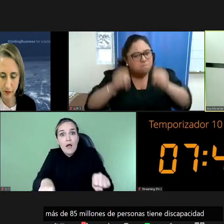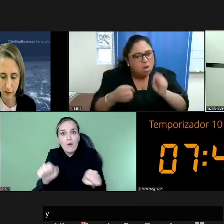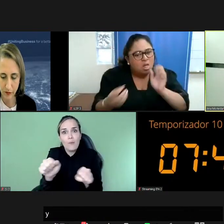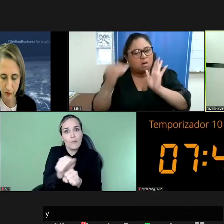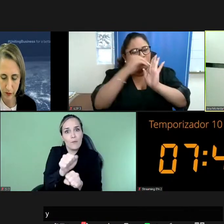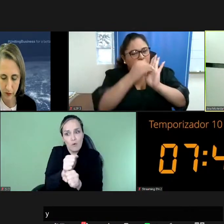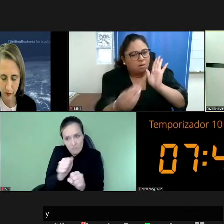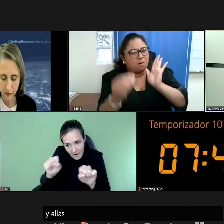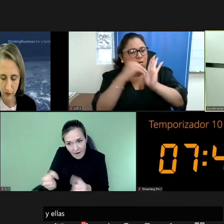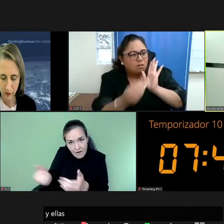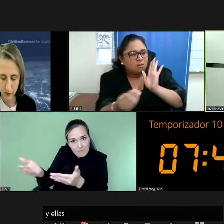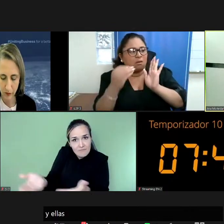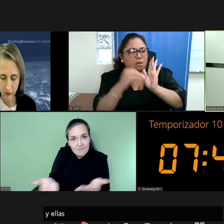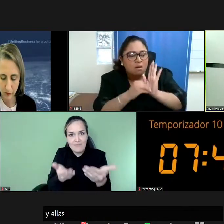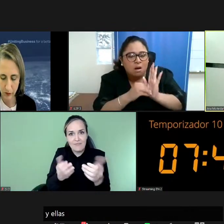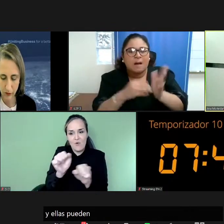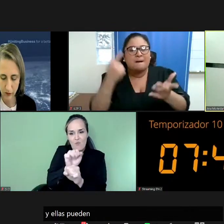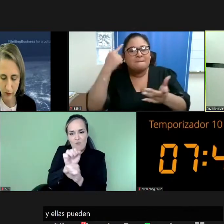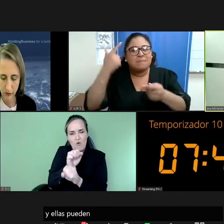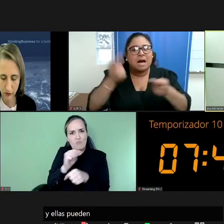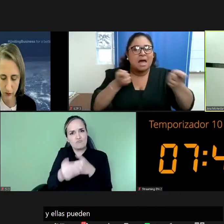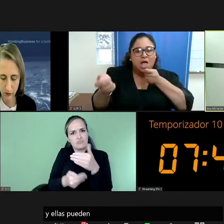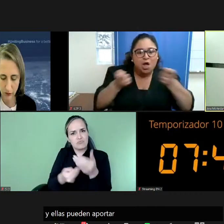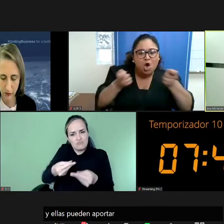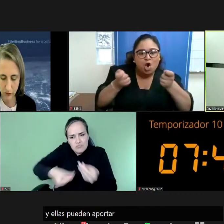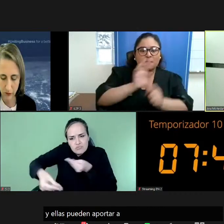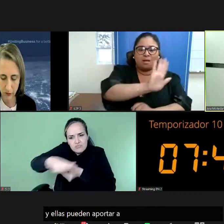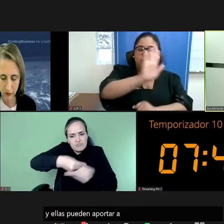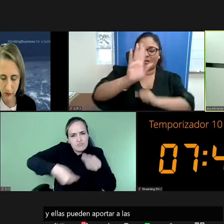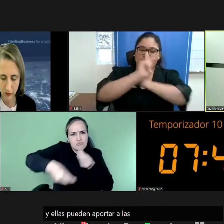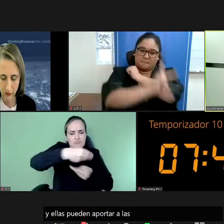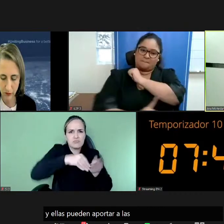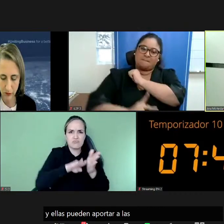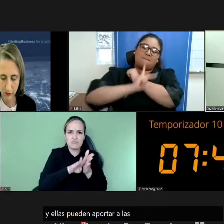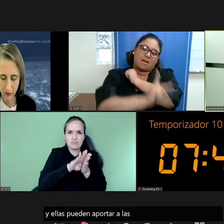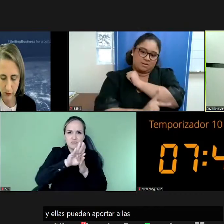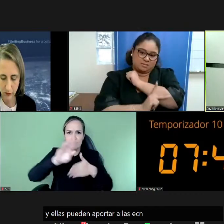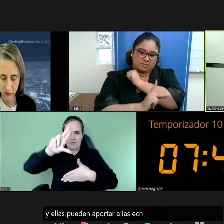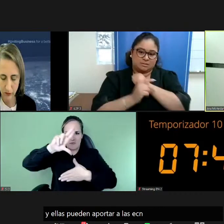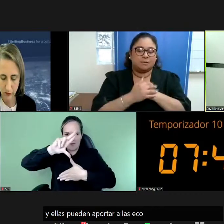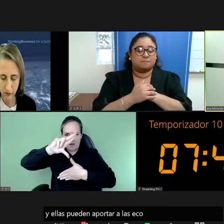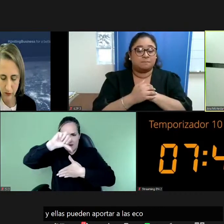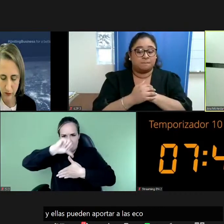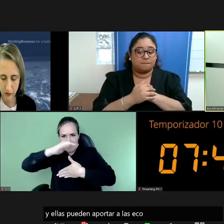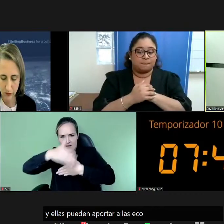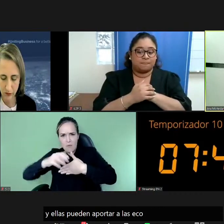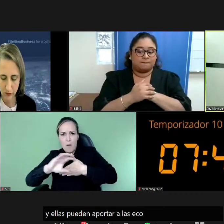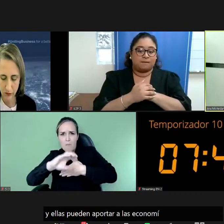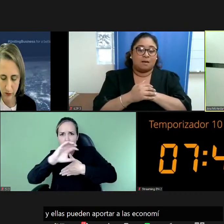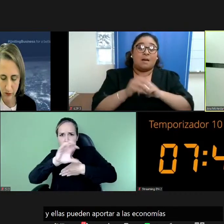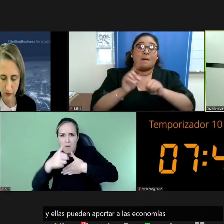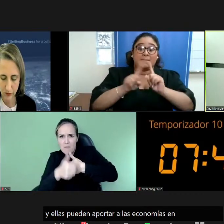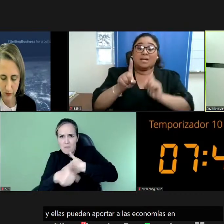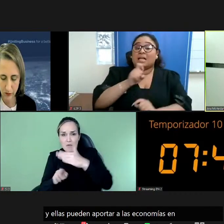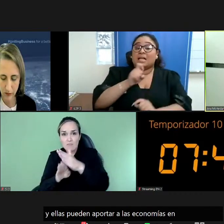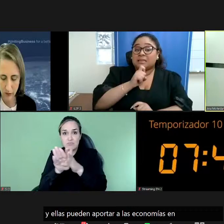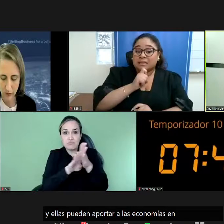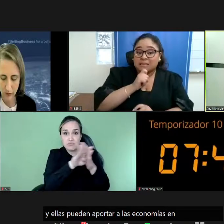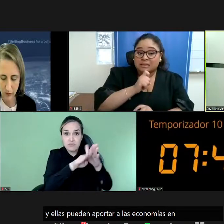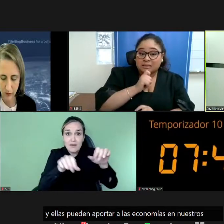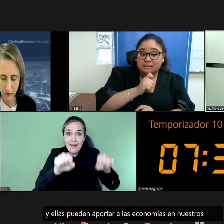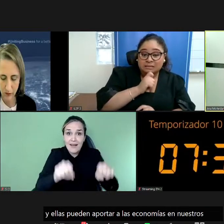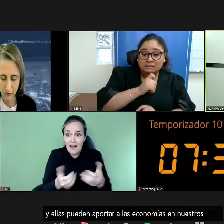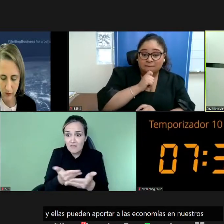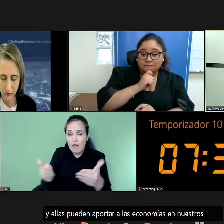that can contribute and actually contribute to the economies of our countries it is difficult to